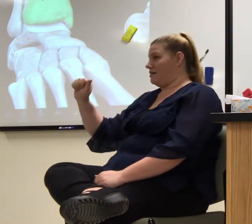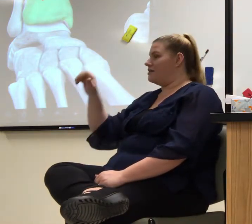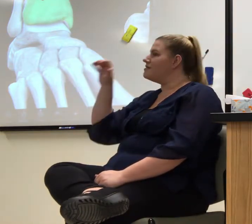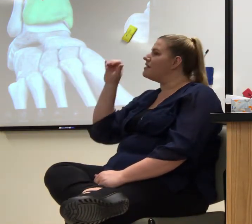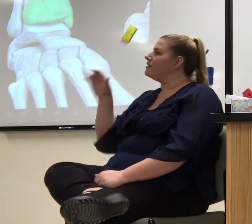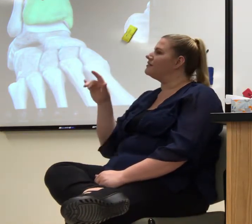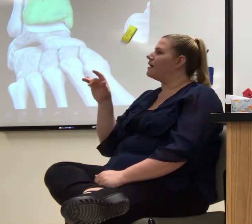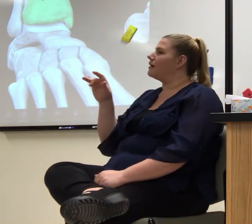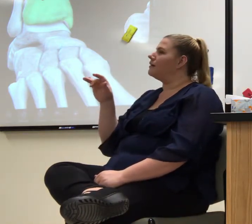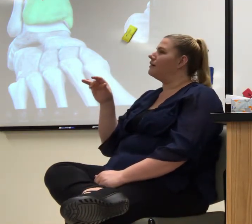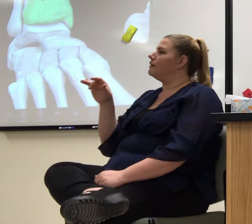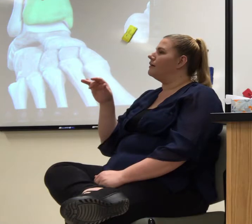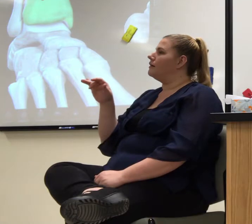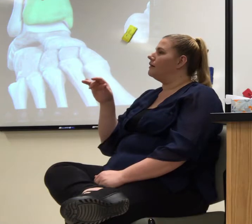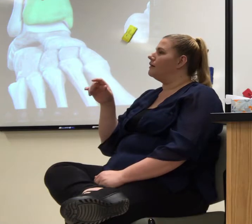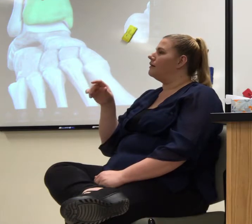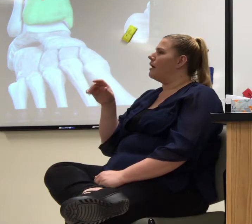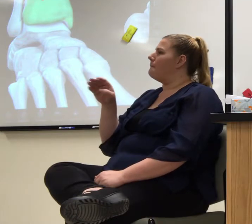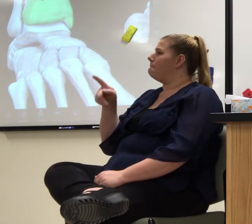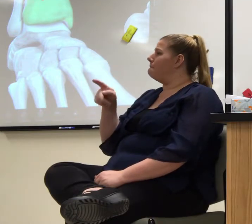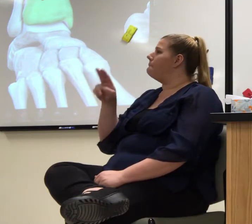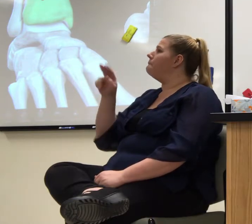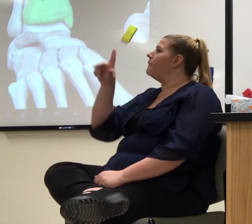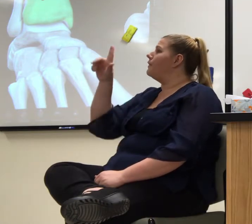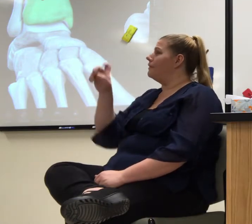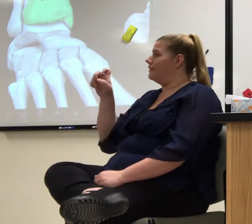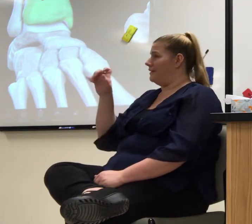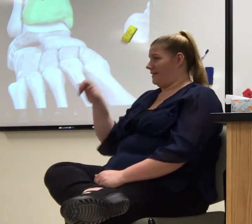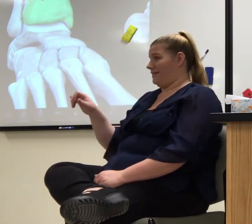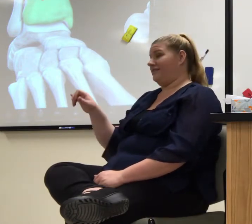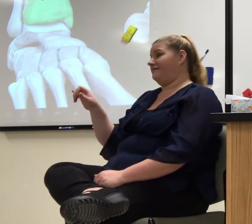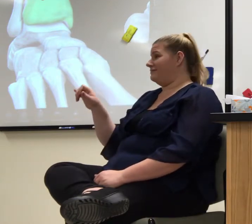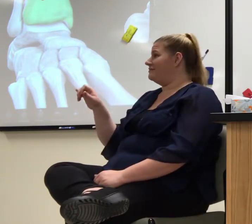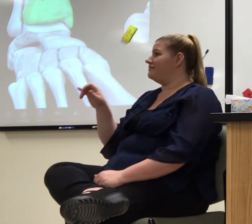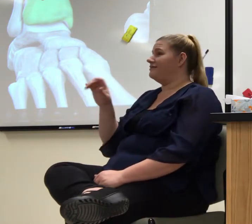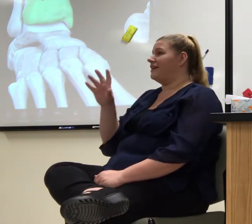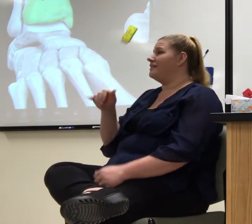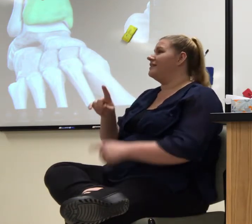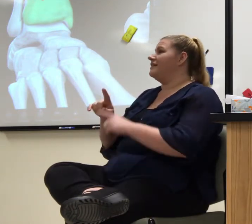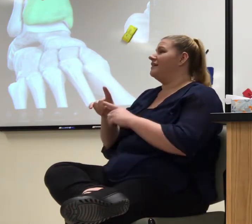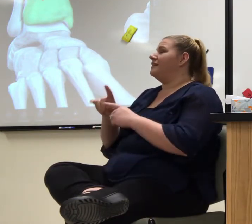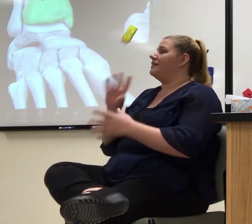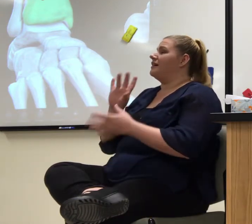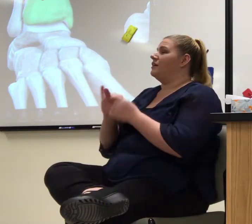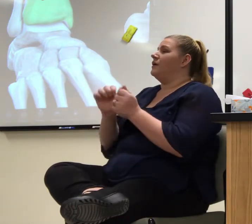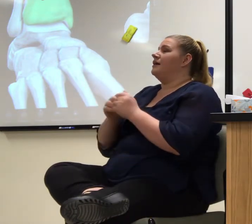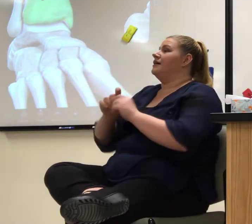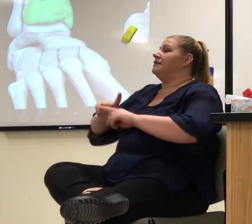a different bone, a tarsal bone at the ankle called the talus.